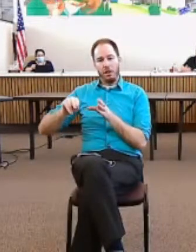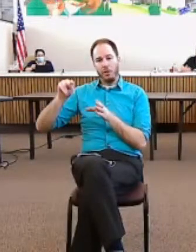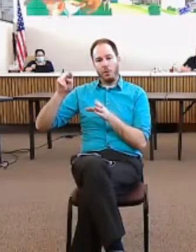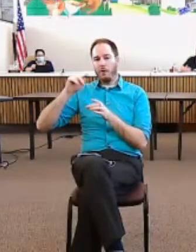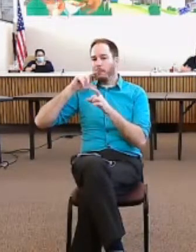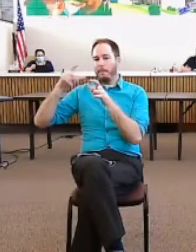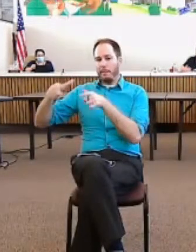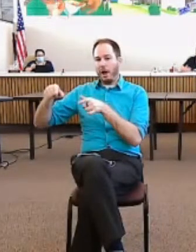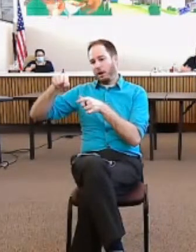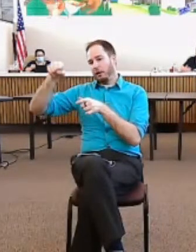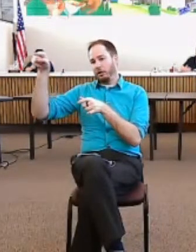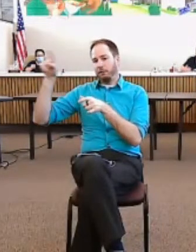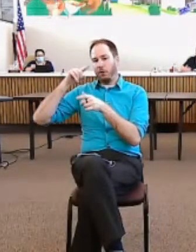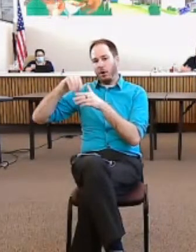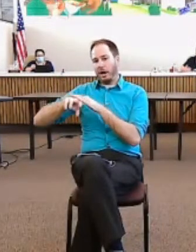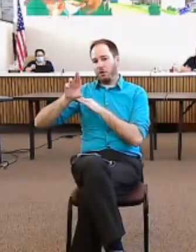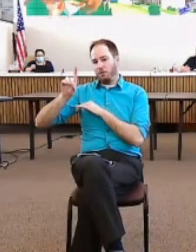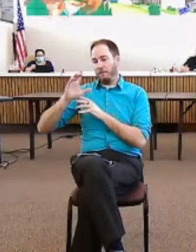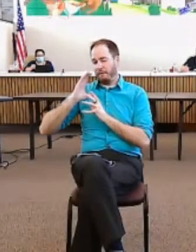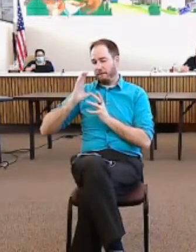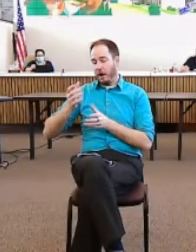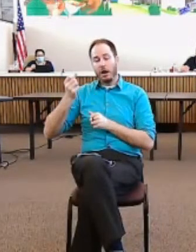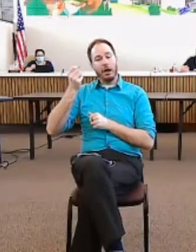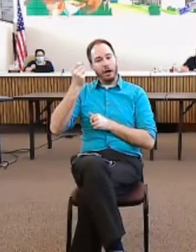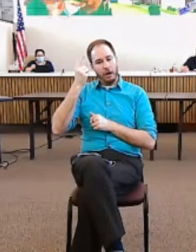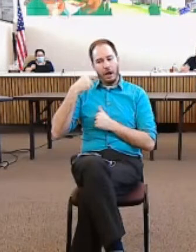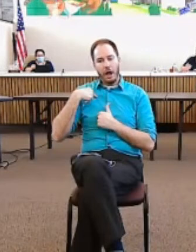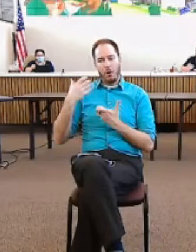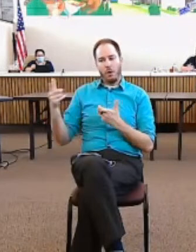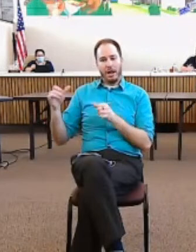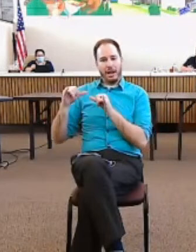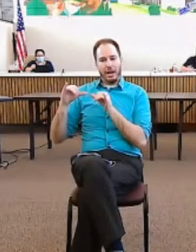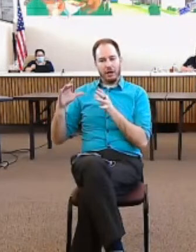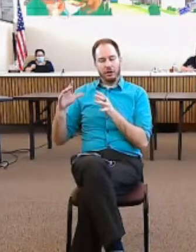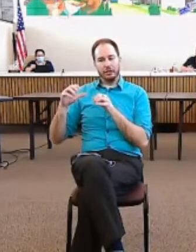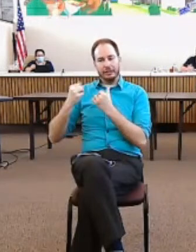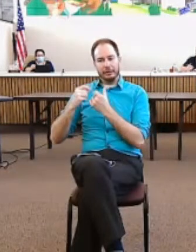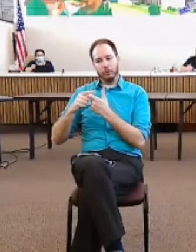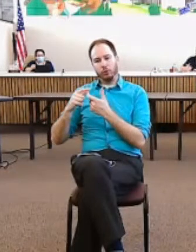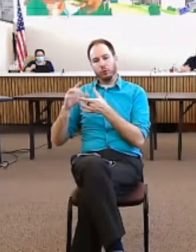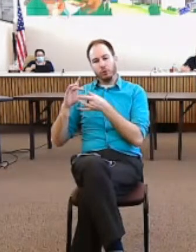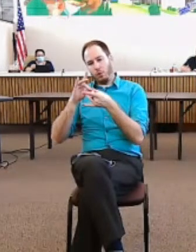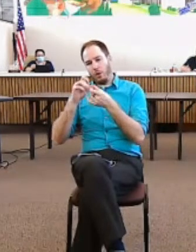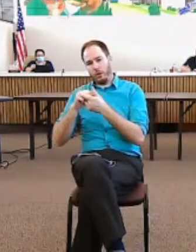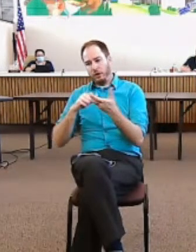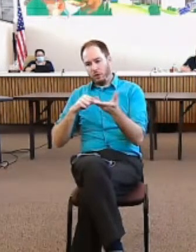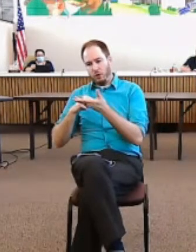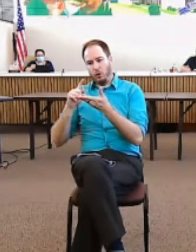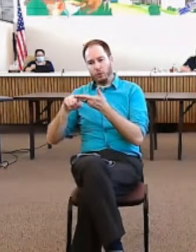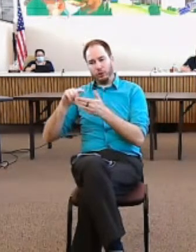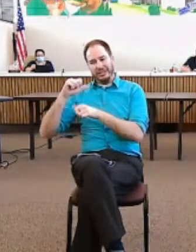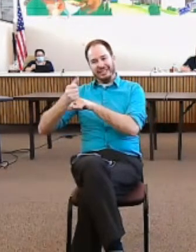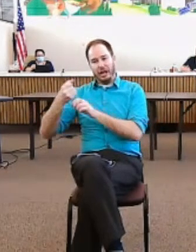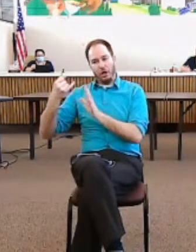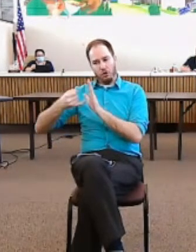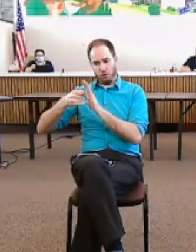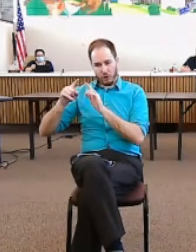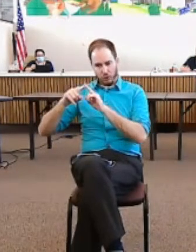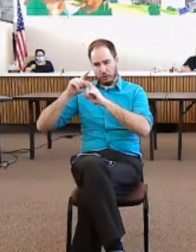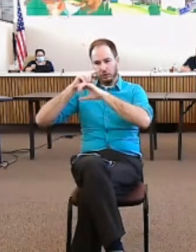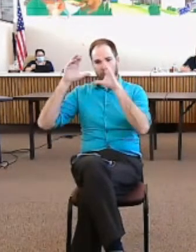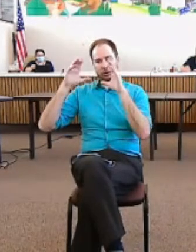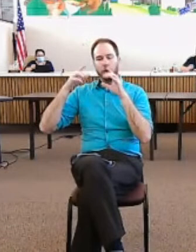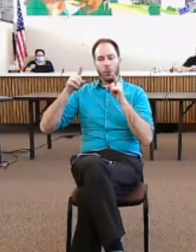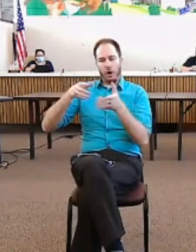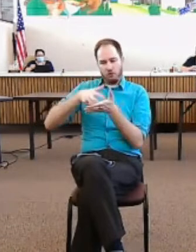pond is fine, but I'll want our engineering team to coordinate with you to get that on the drawing. So when you're